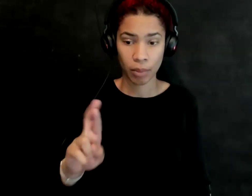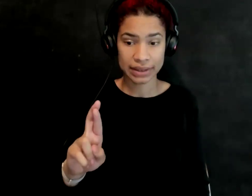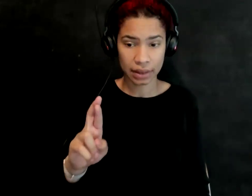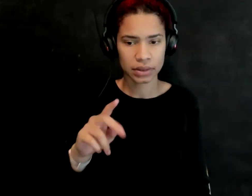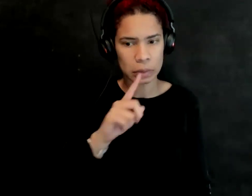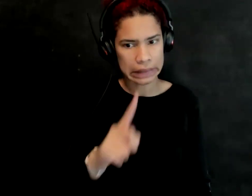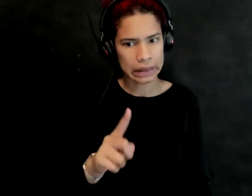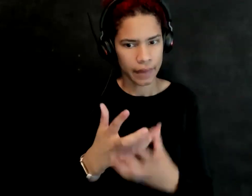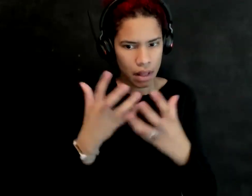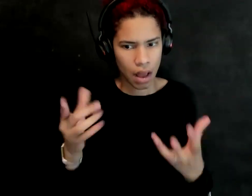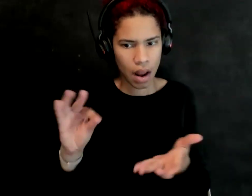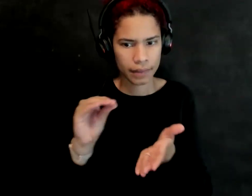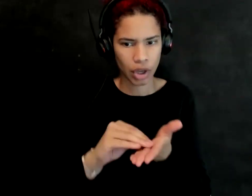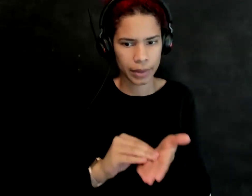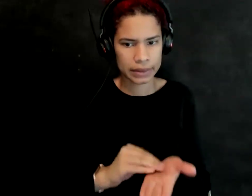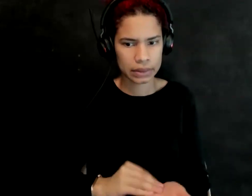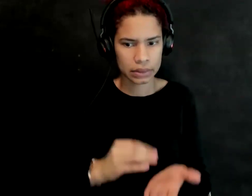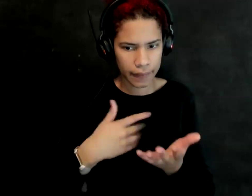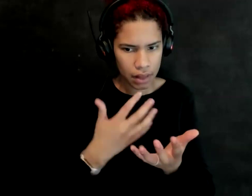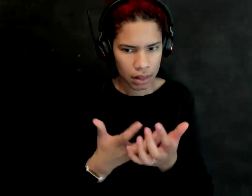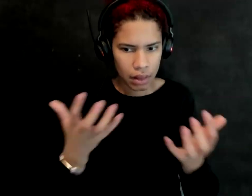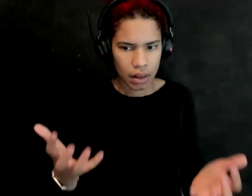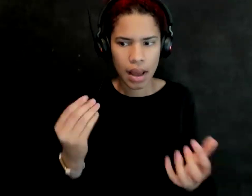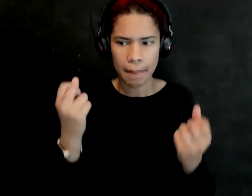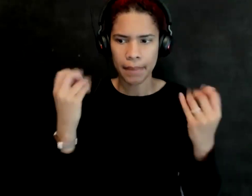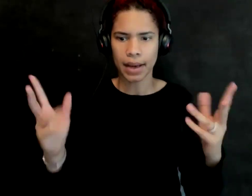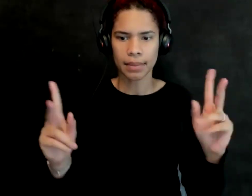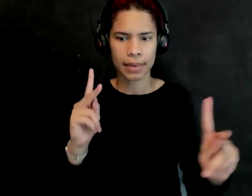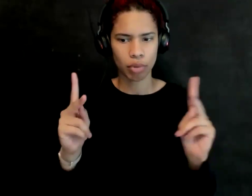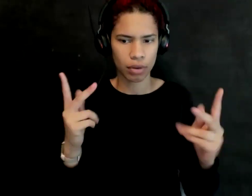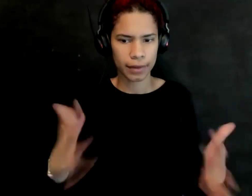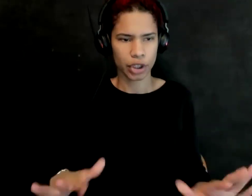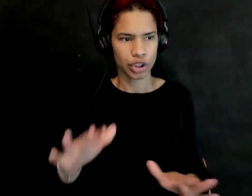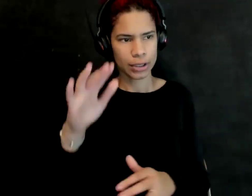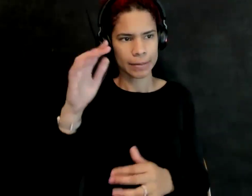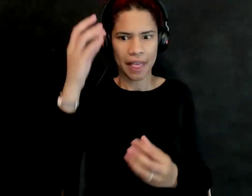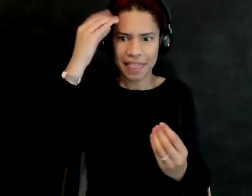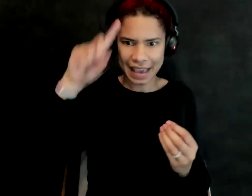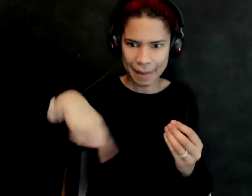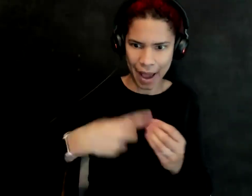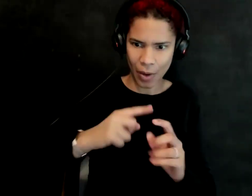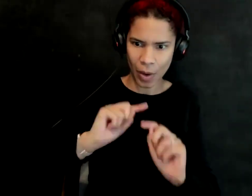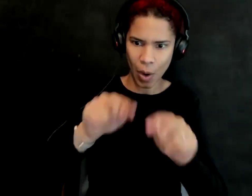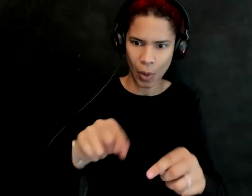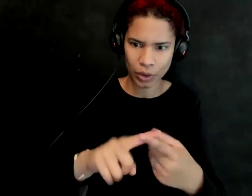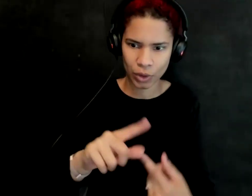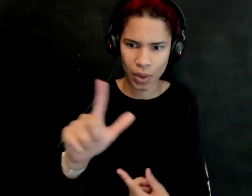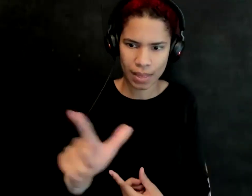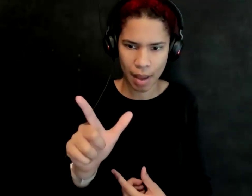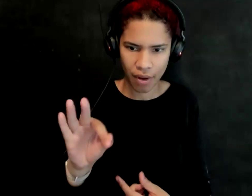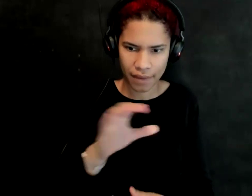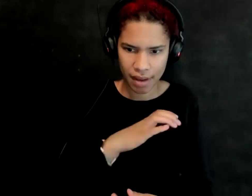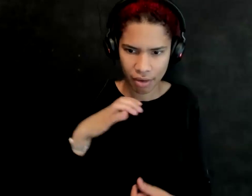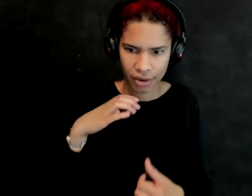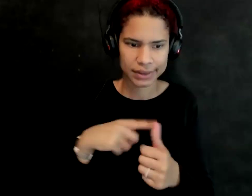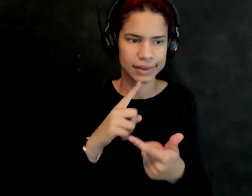well documented, and a lot of folks had the presence of mind to go to the Library of Congress, to go to the archives, to make